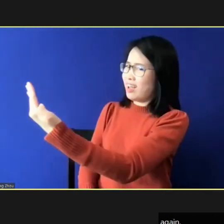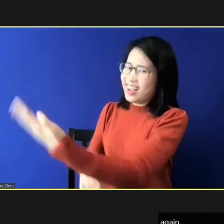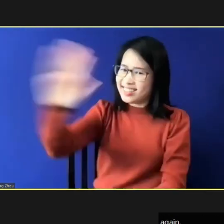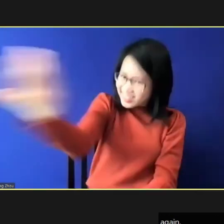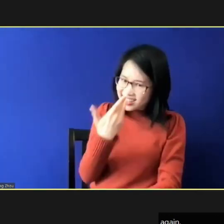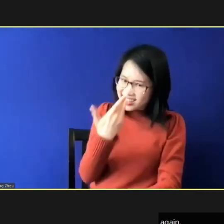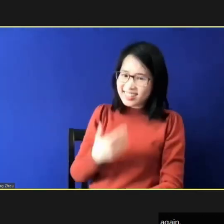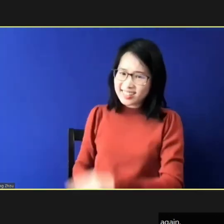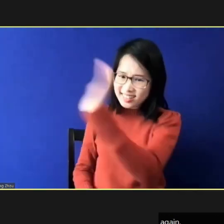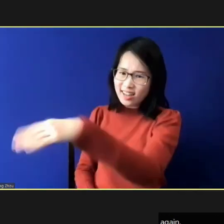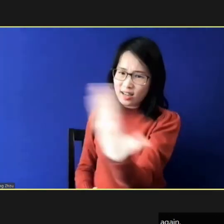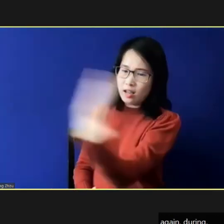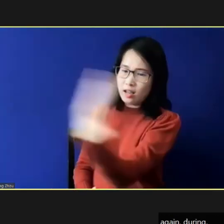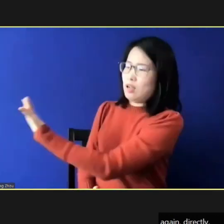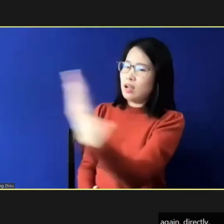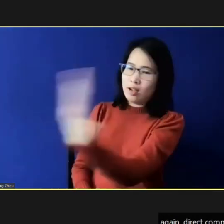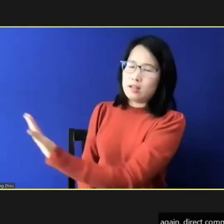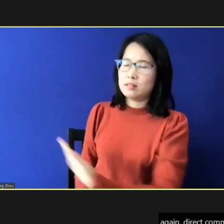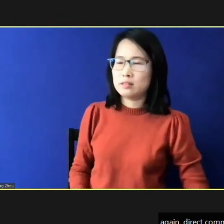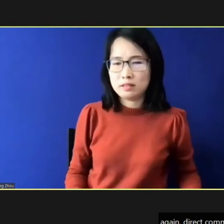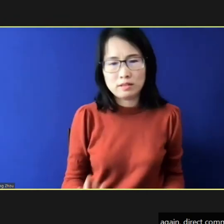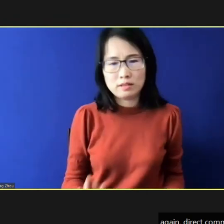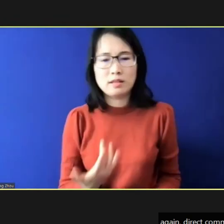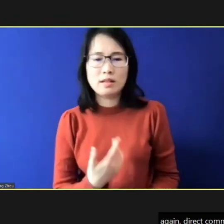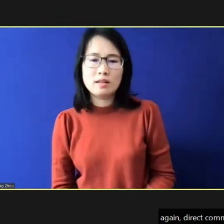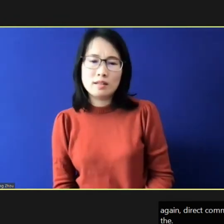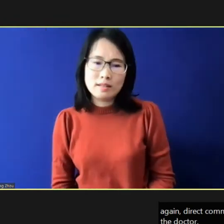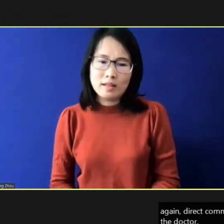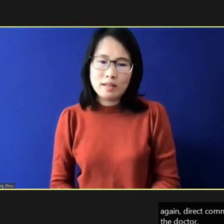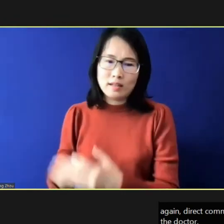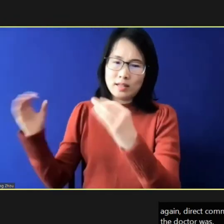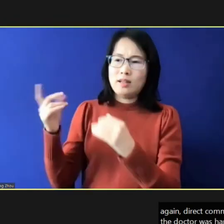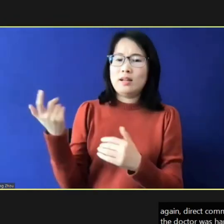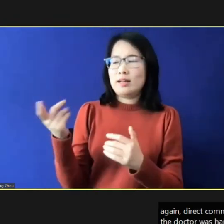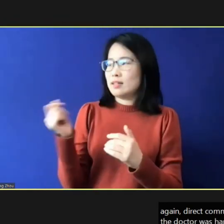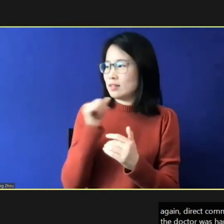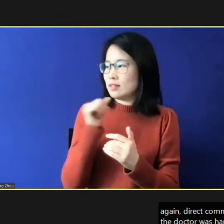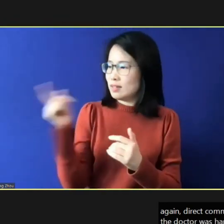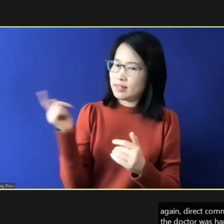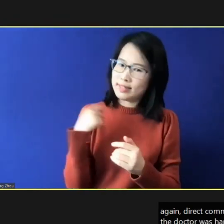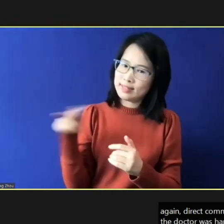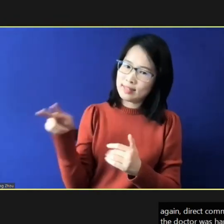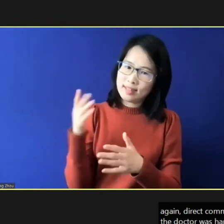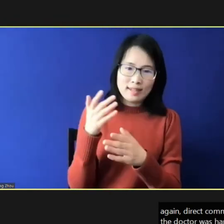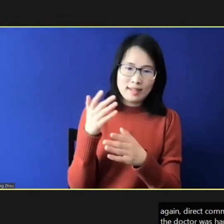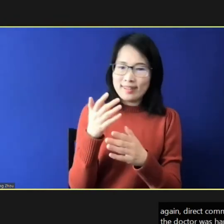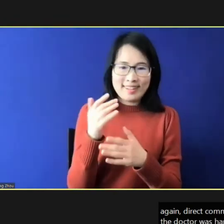again, direct communication between the interpreter and the doctor was happening, leaving me out.